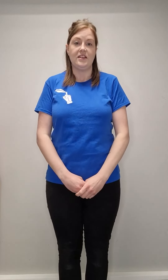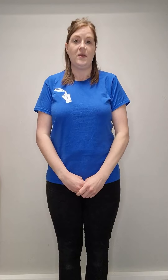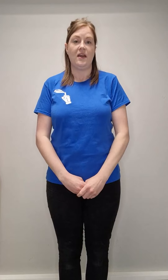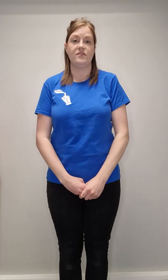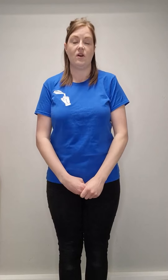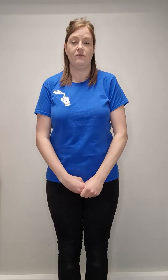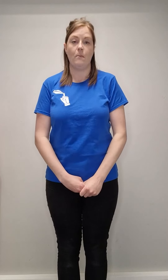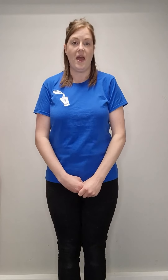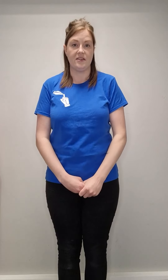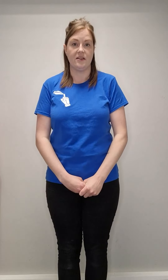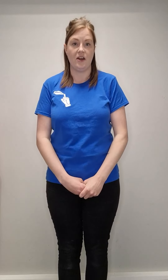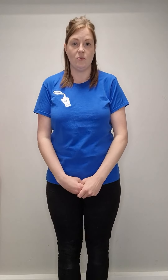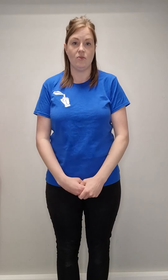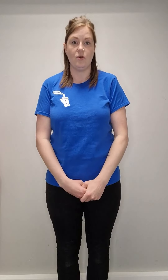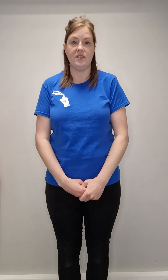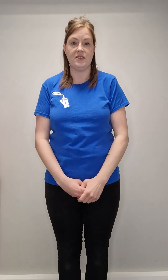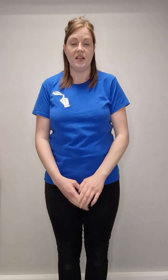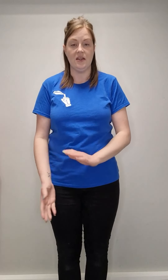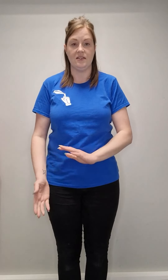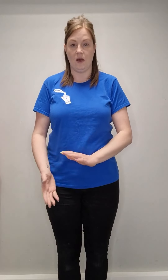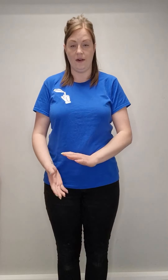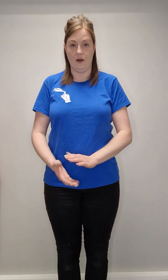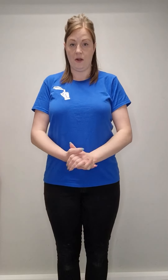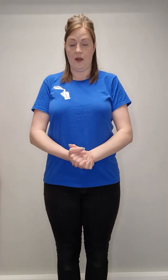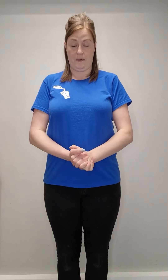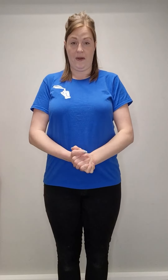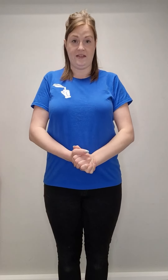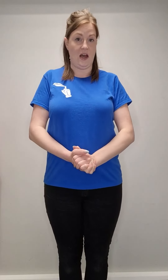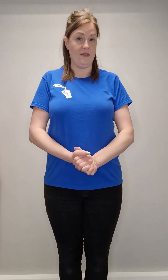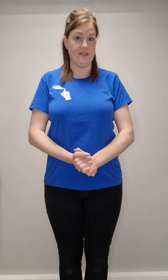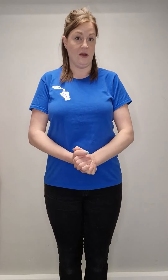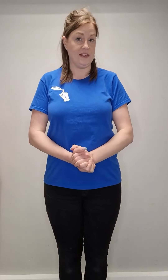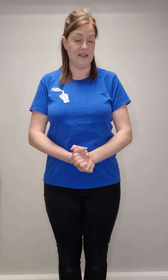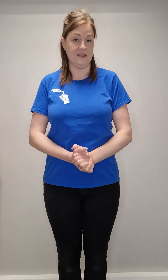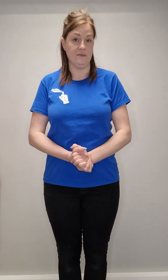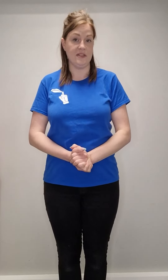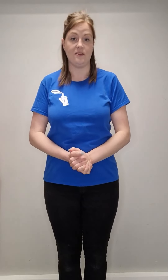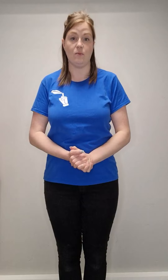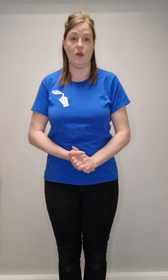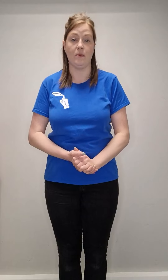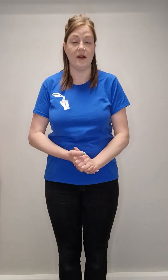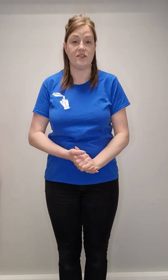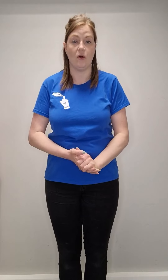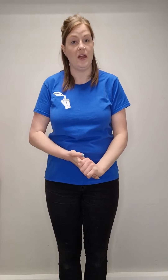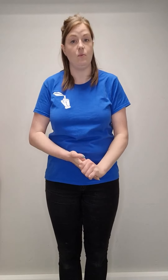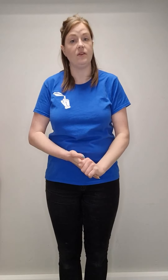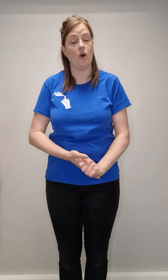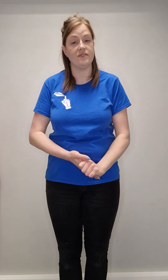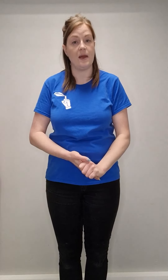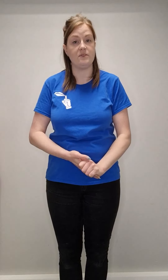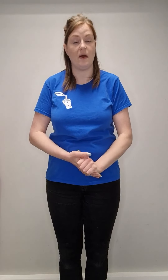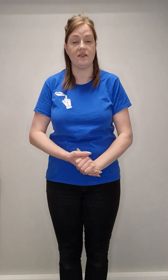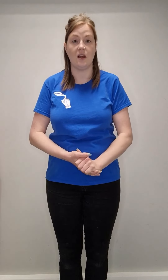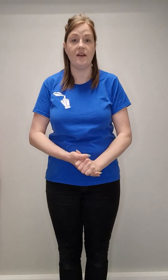Next we have the sign for bed, and you will notice in Signalong, compared to other signing systems, is that we operate on a one concept per sign,